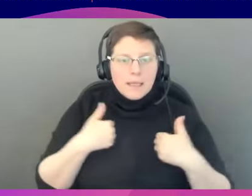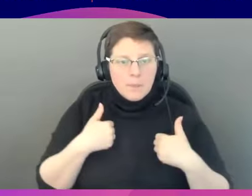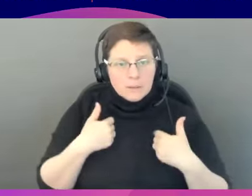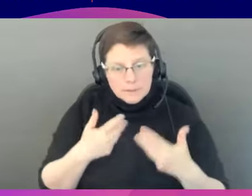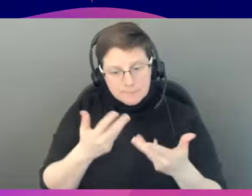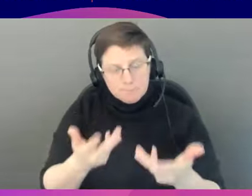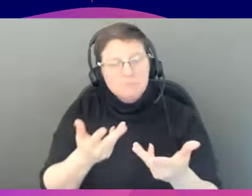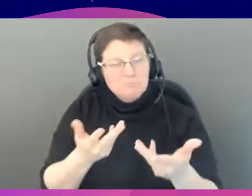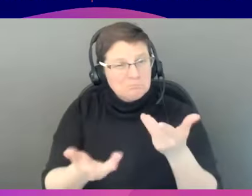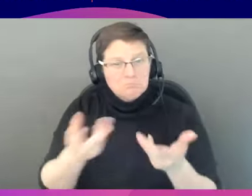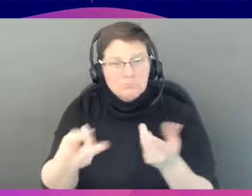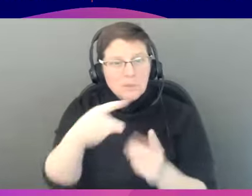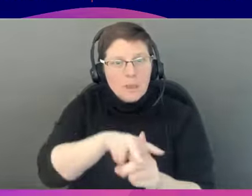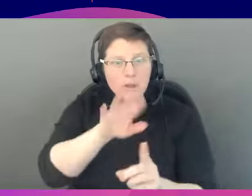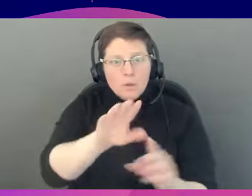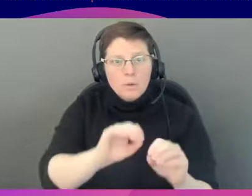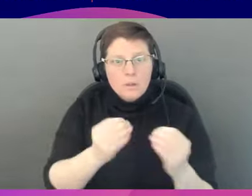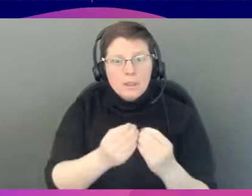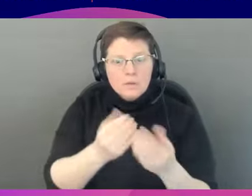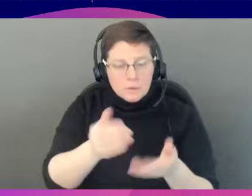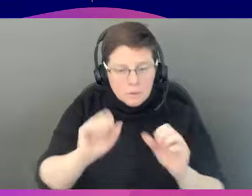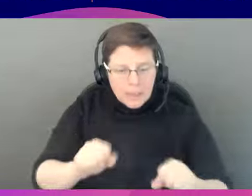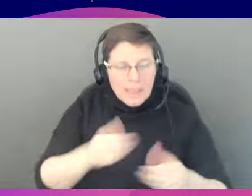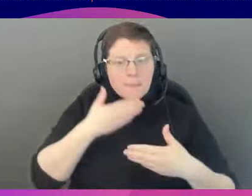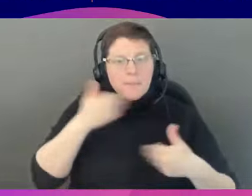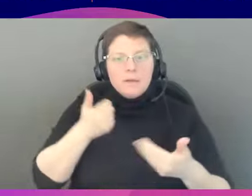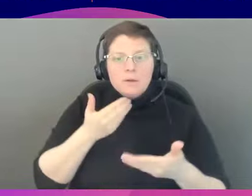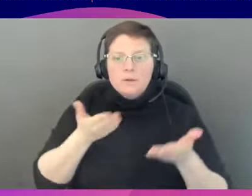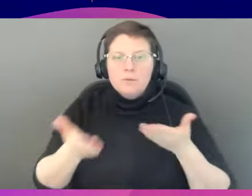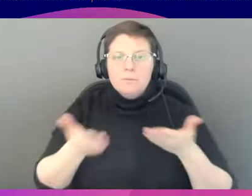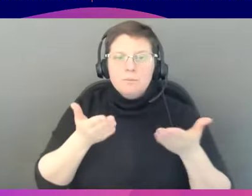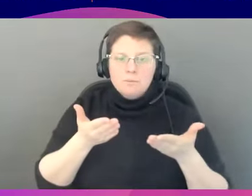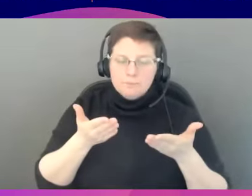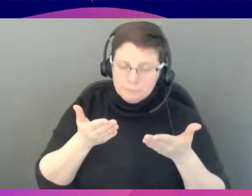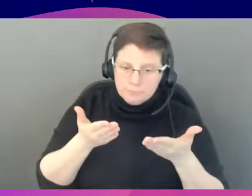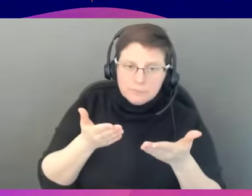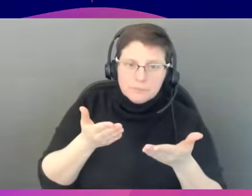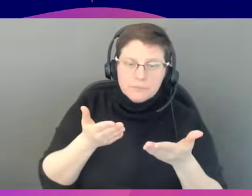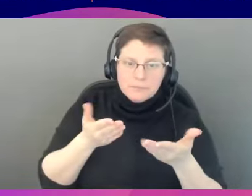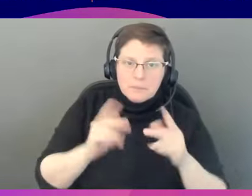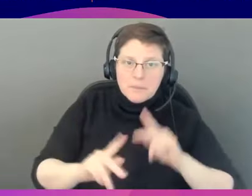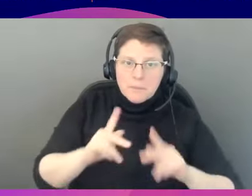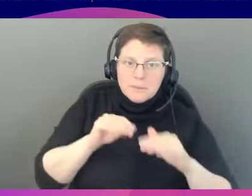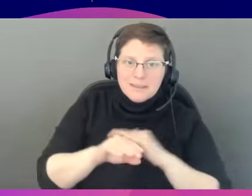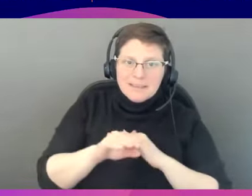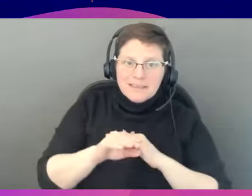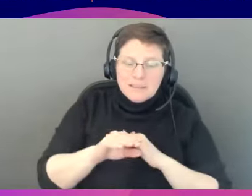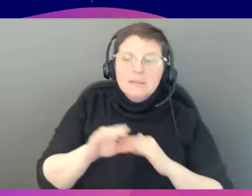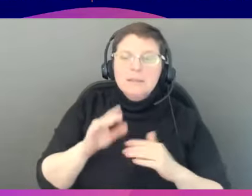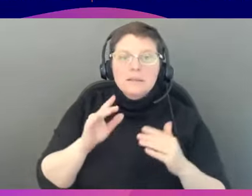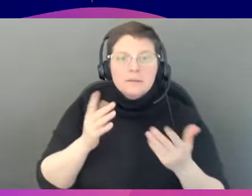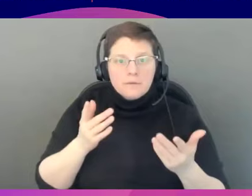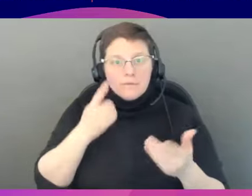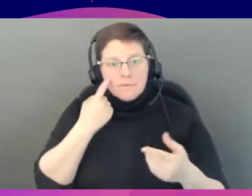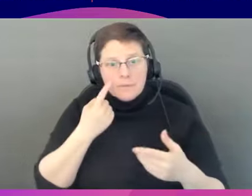organization to be able to better support survivors with service animals when they approach you for service, resources